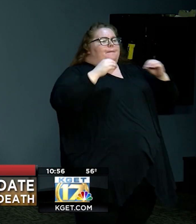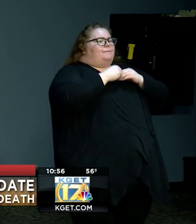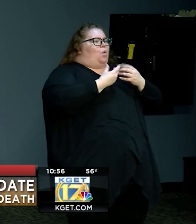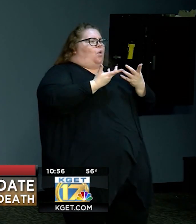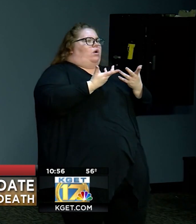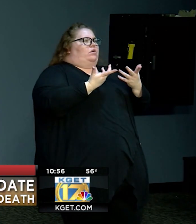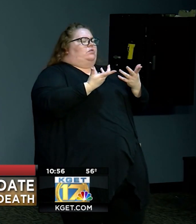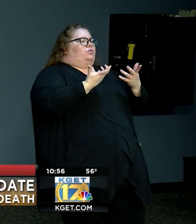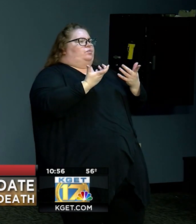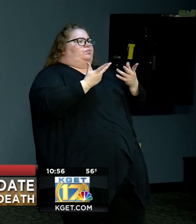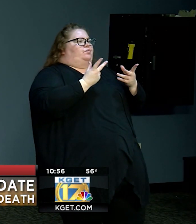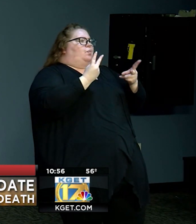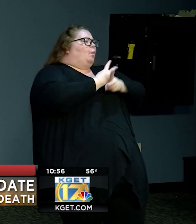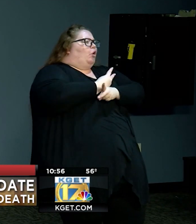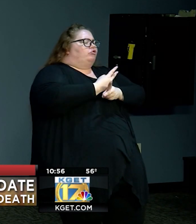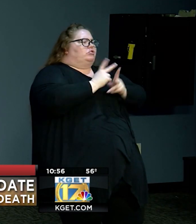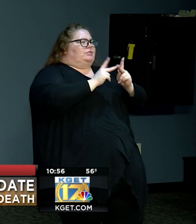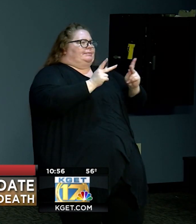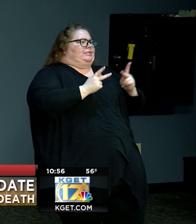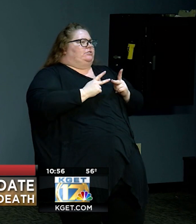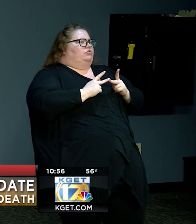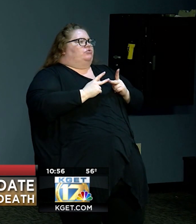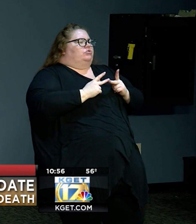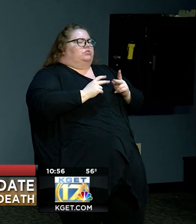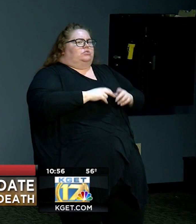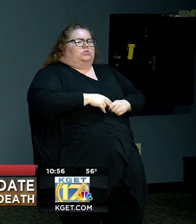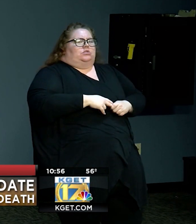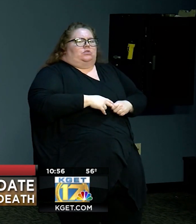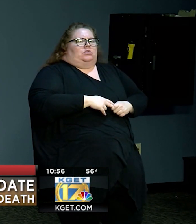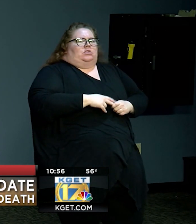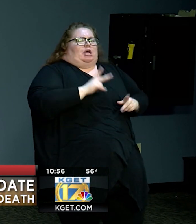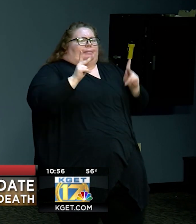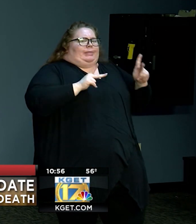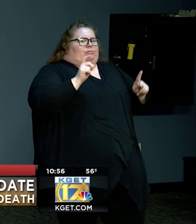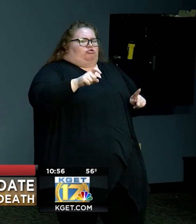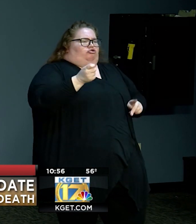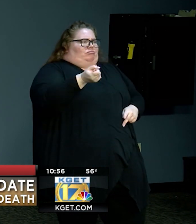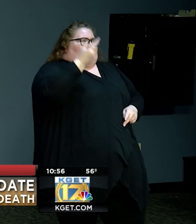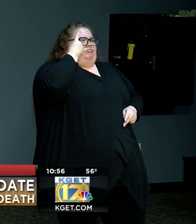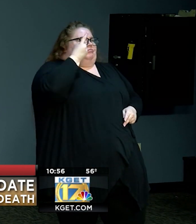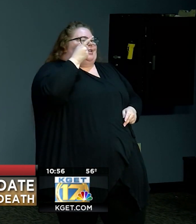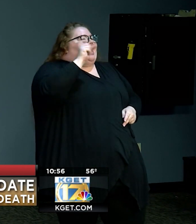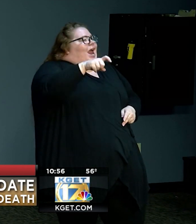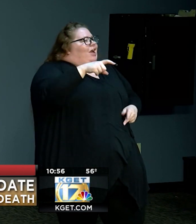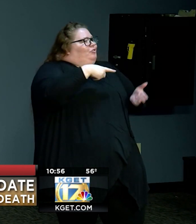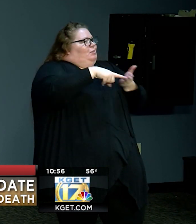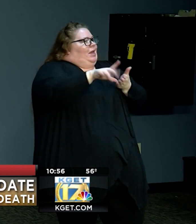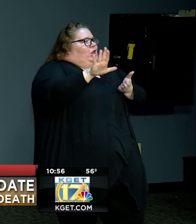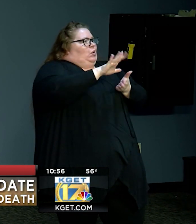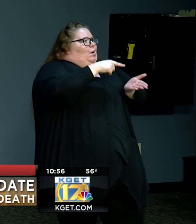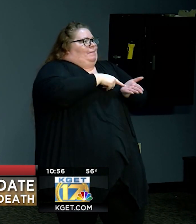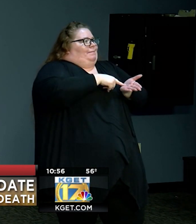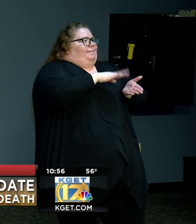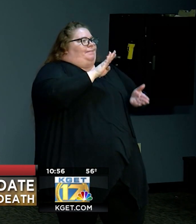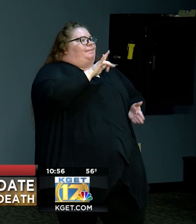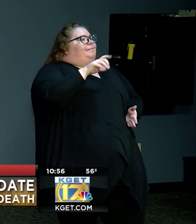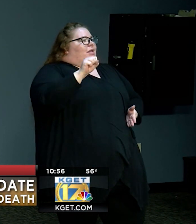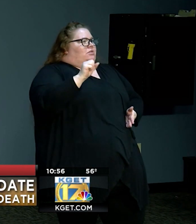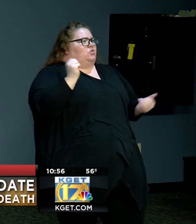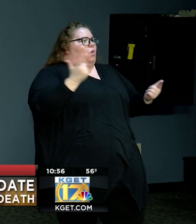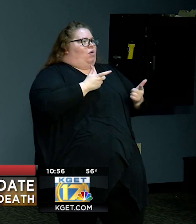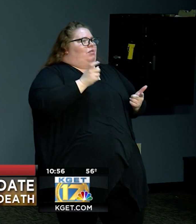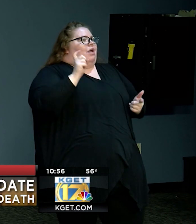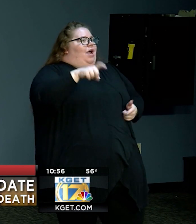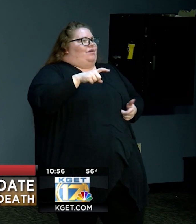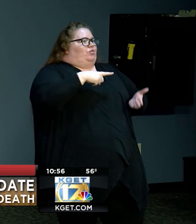worse position than they're already in. But folks should understand that you do have to pay your bills. All of us have to pay our bills, and